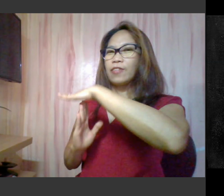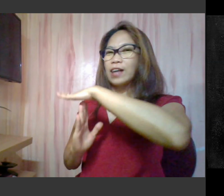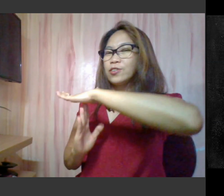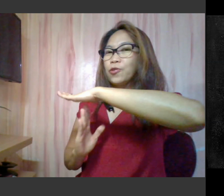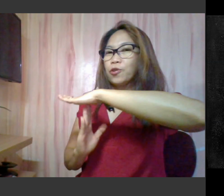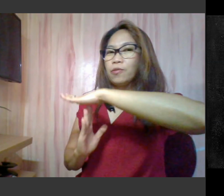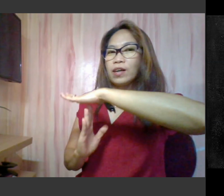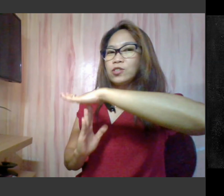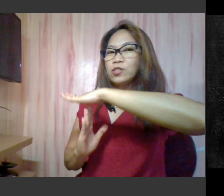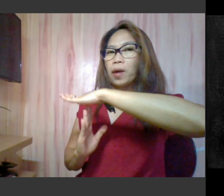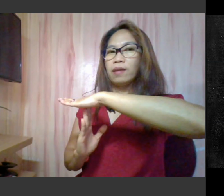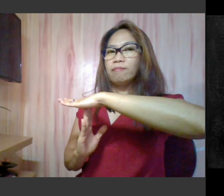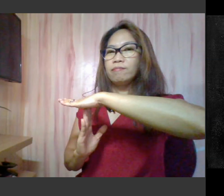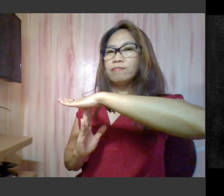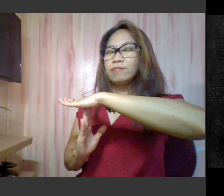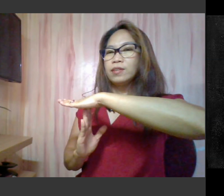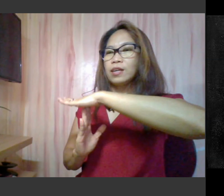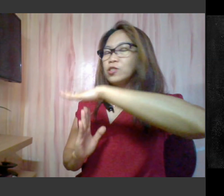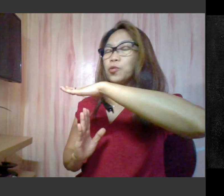Like that's